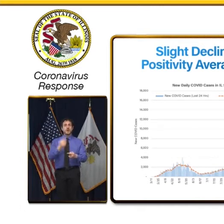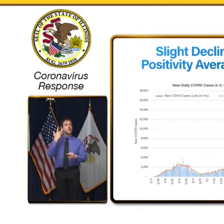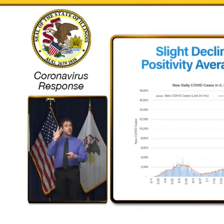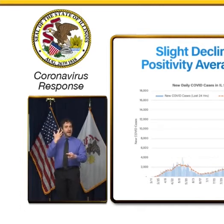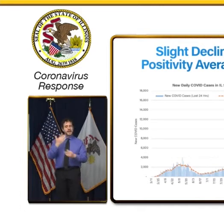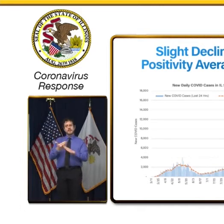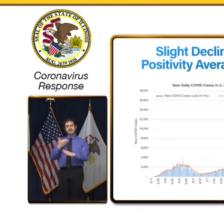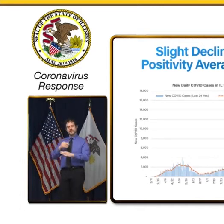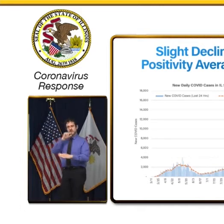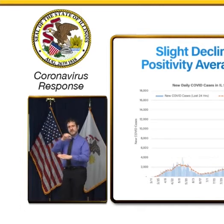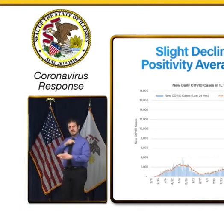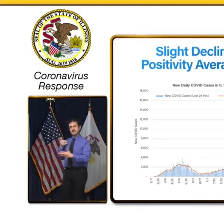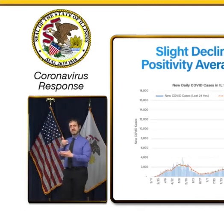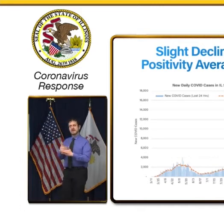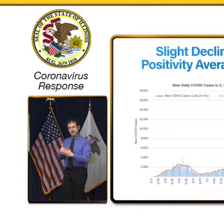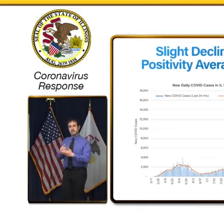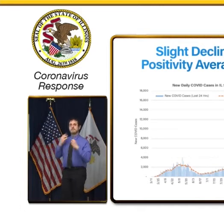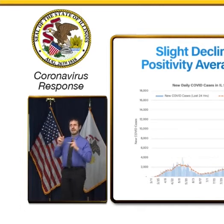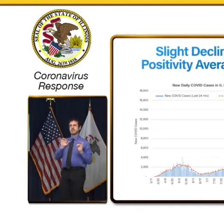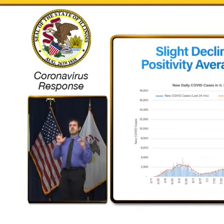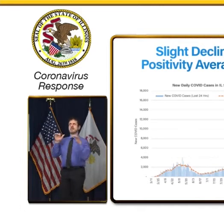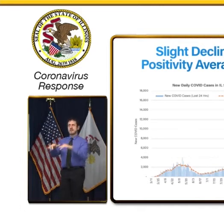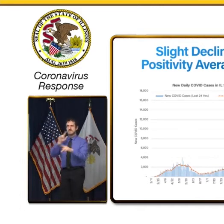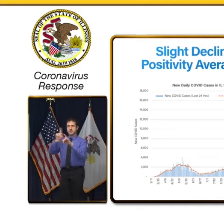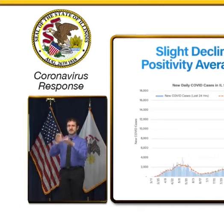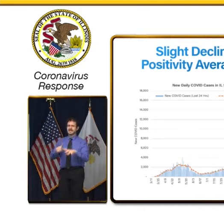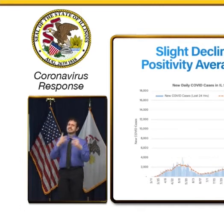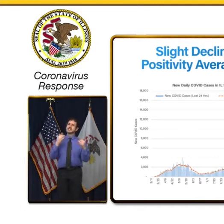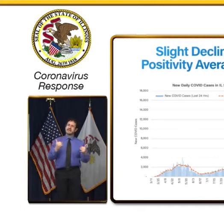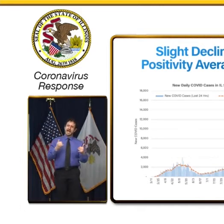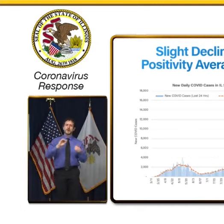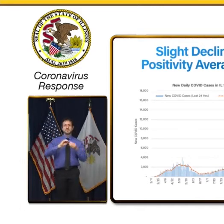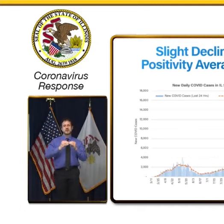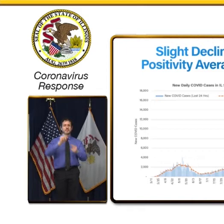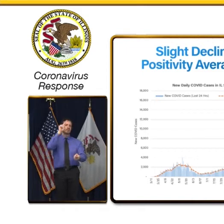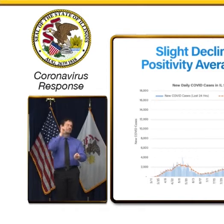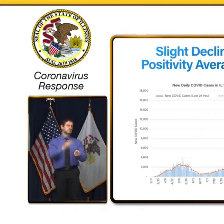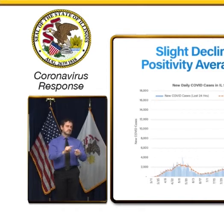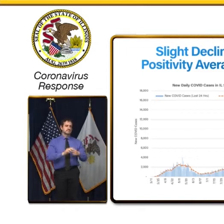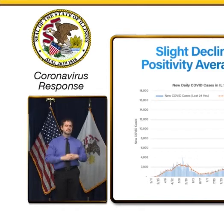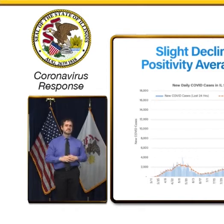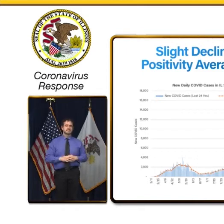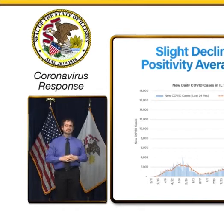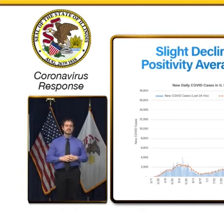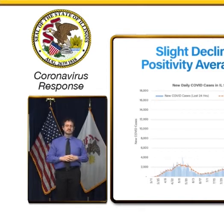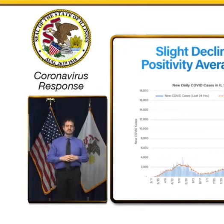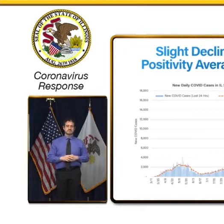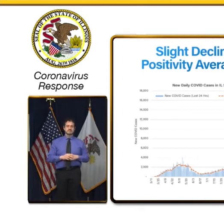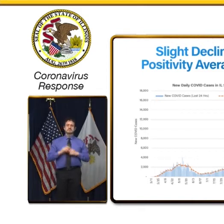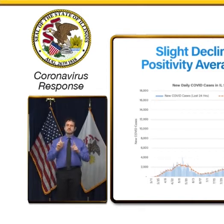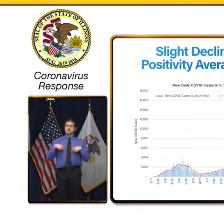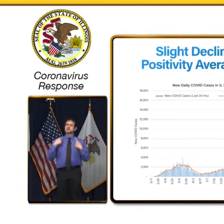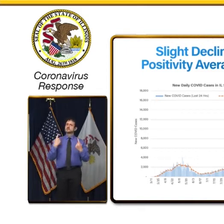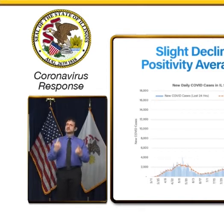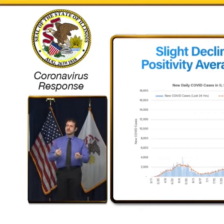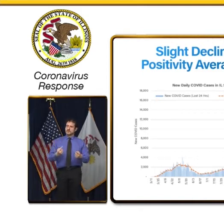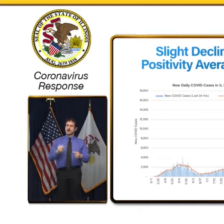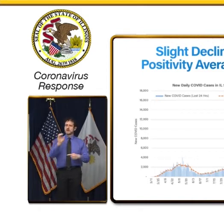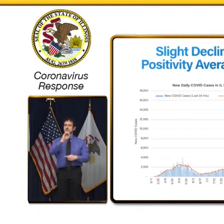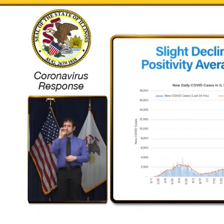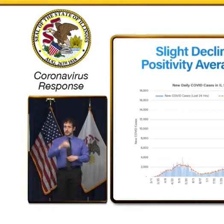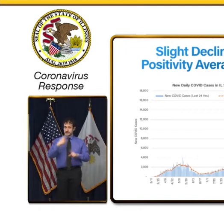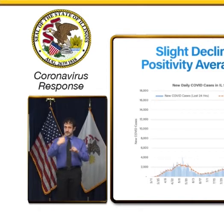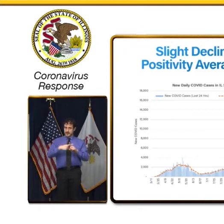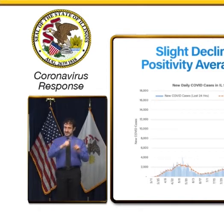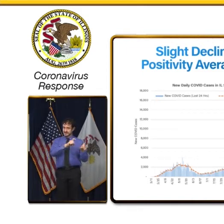tested before Thanksgiving. So far, we haven't seen our positivity rate start to creep back up, which is a good